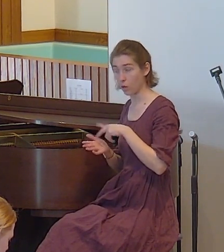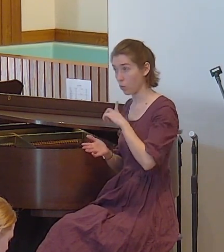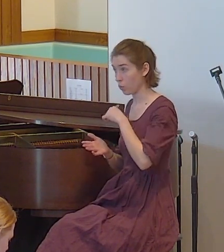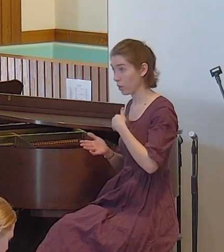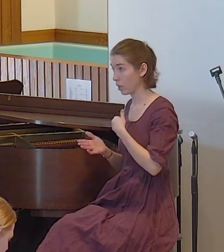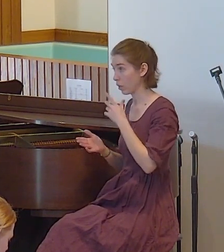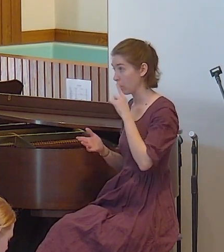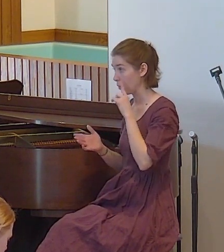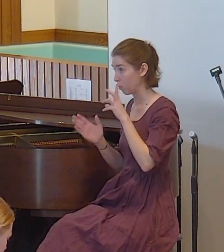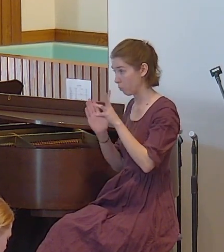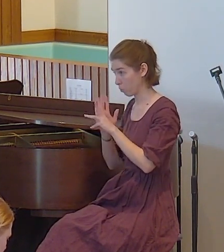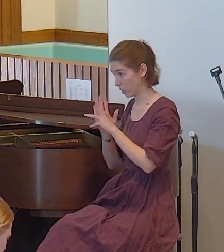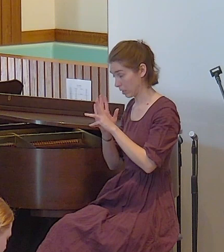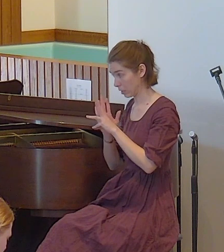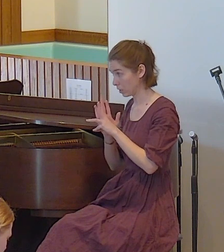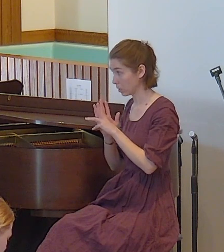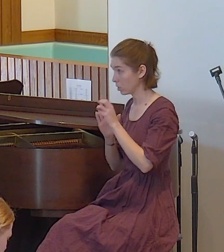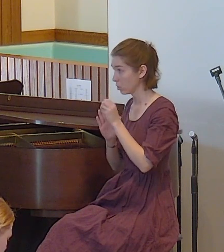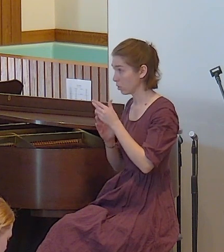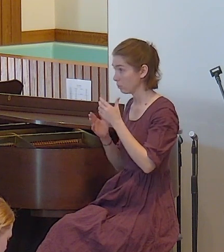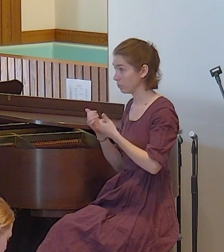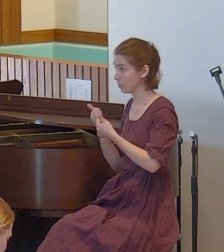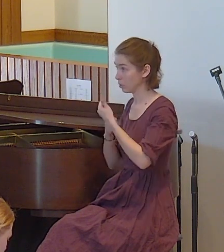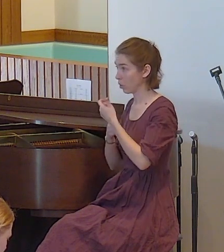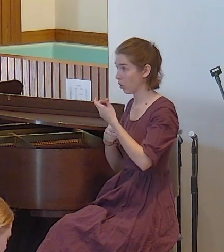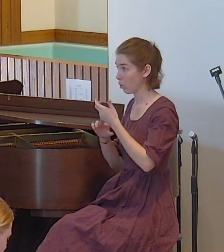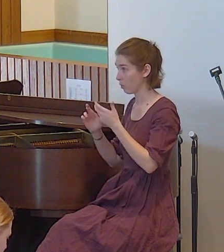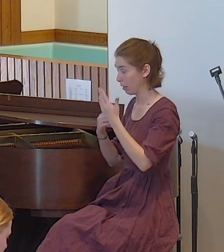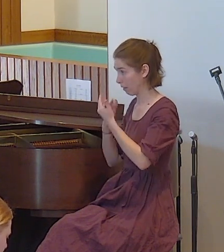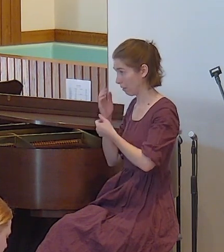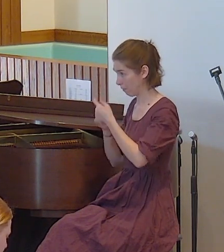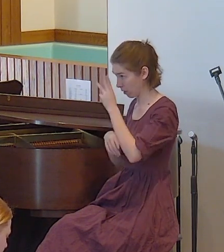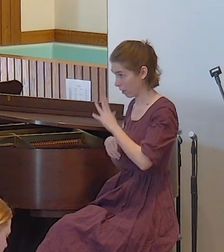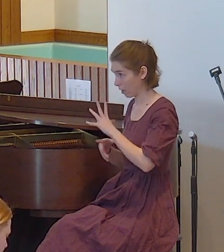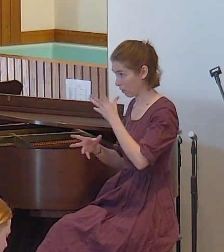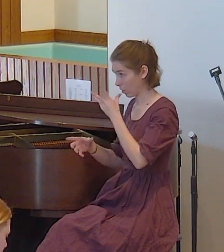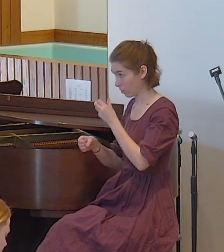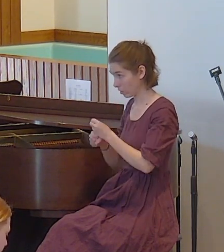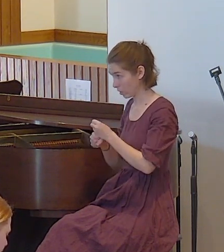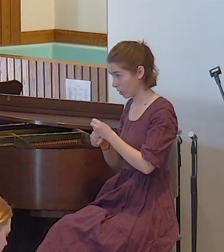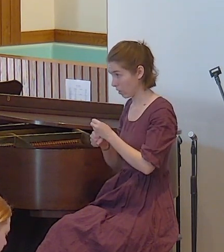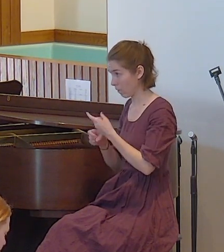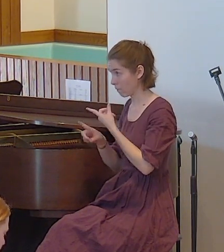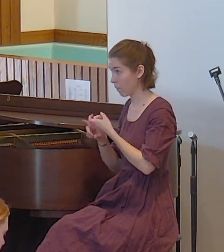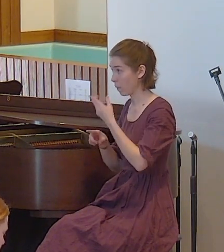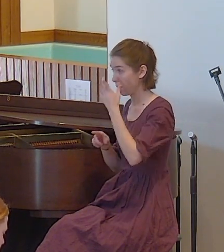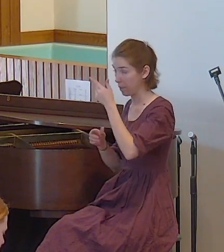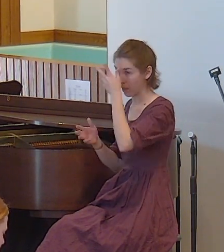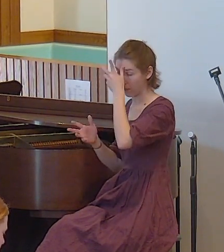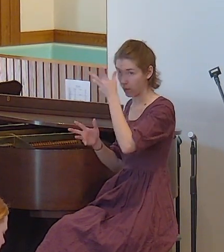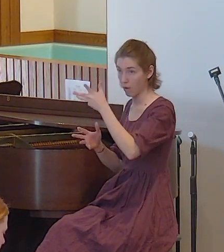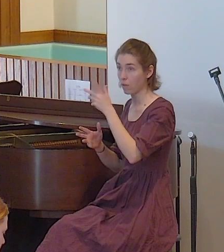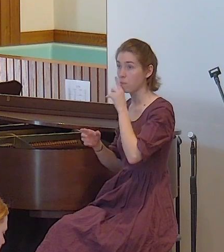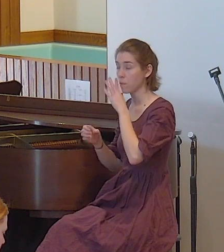are a witness. Therefore, being exalted to the right hand of God and having received from him the Father, the promise of the Holy